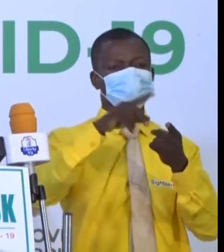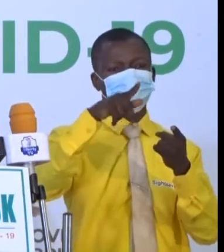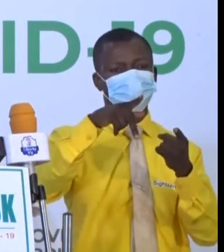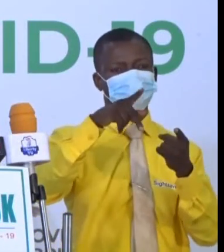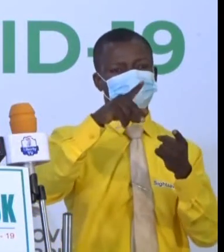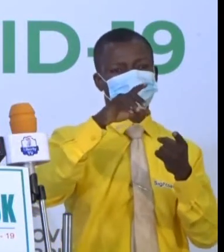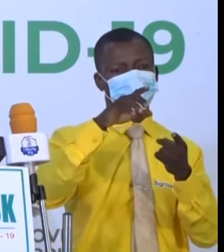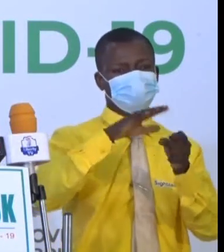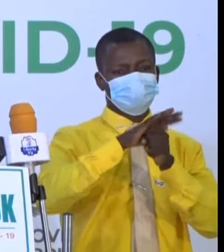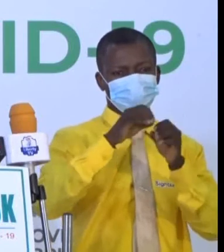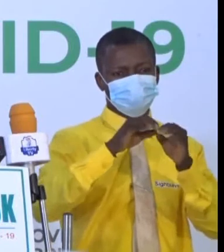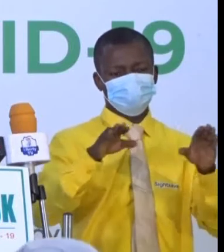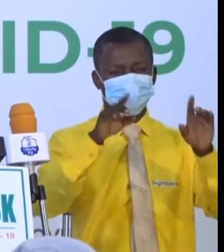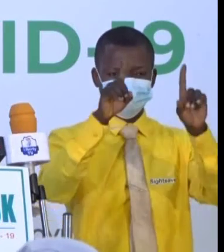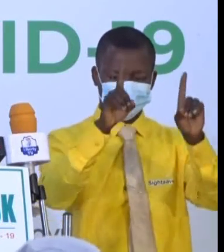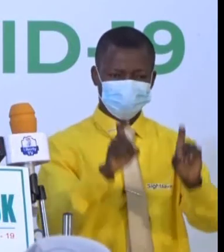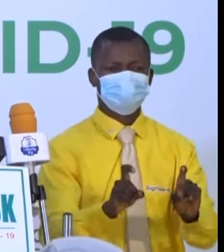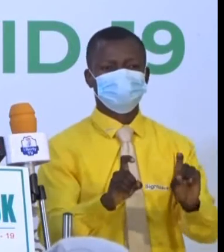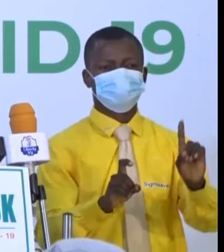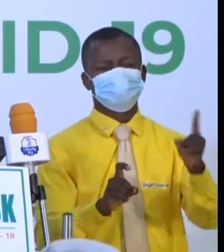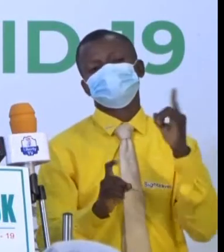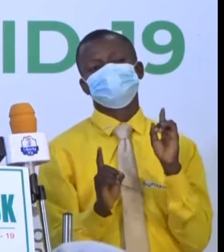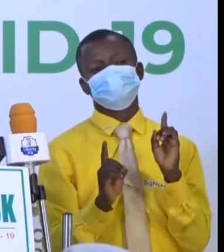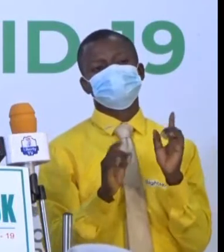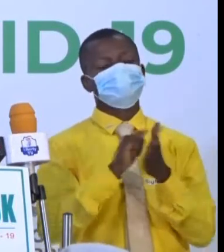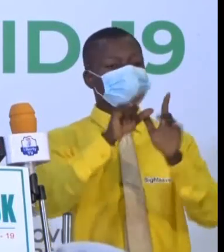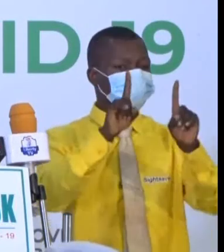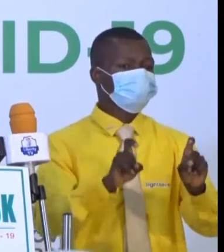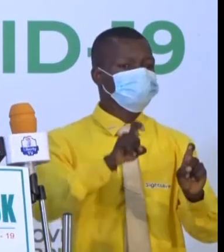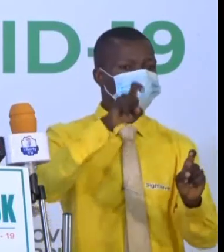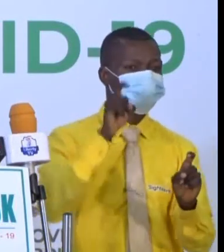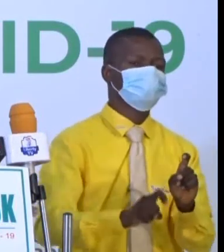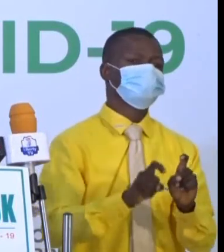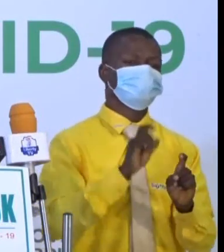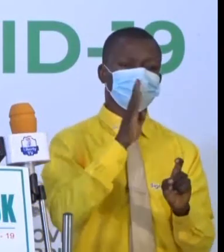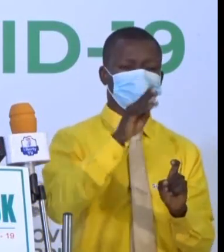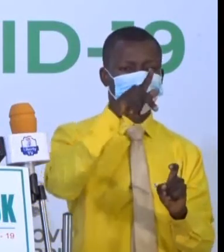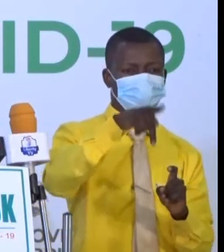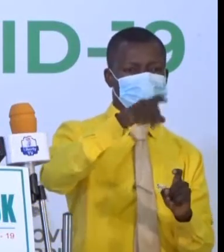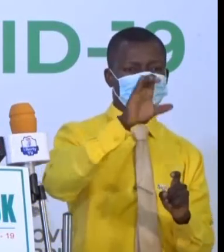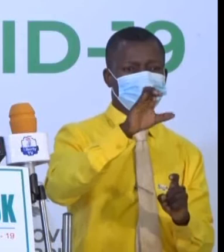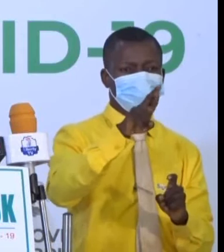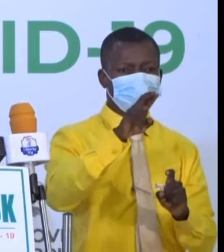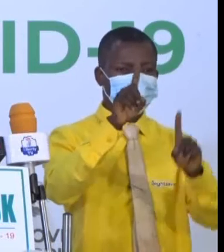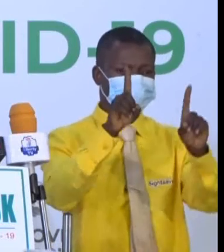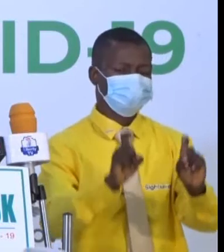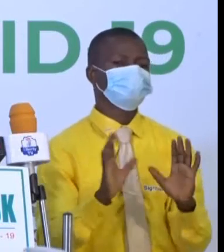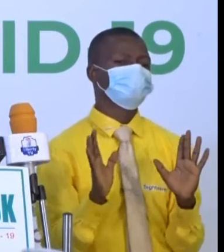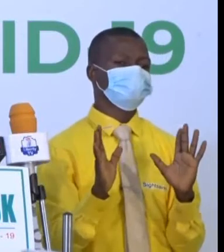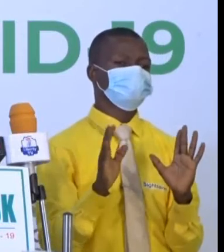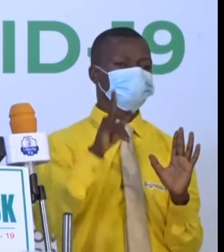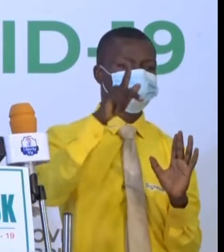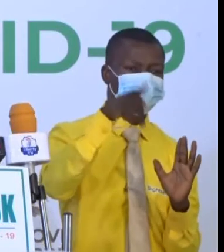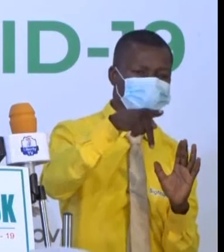COVID test done. This test has to be a PCR test. We do not accept